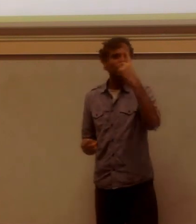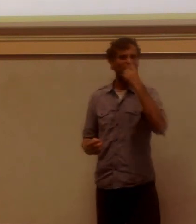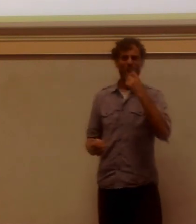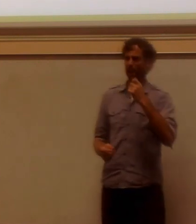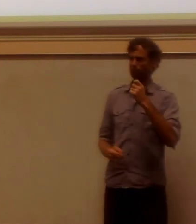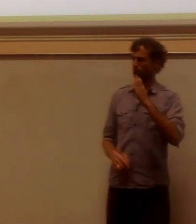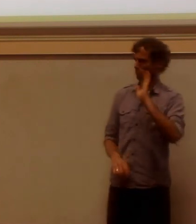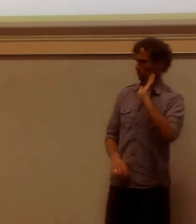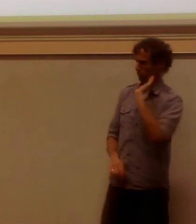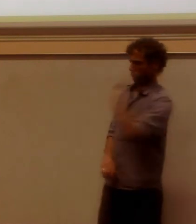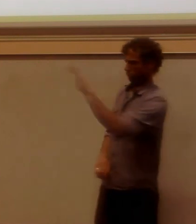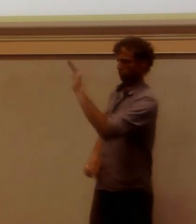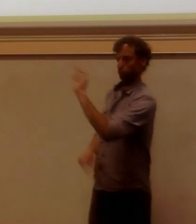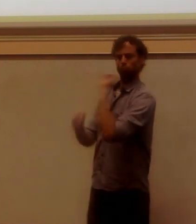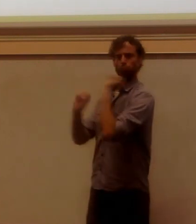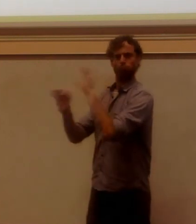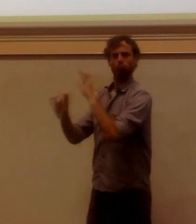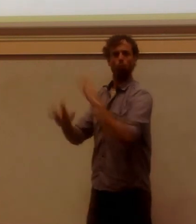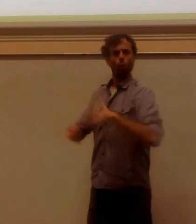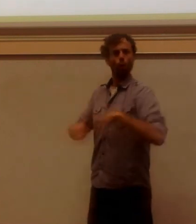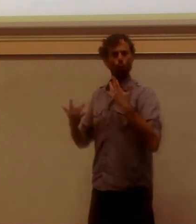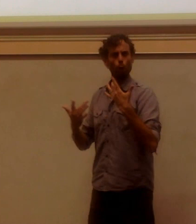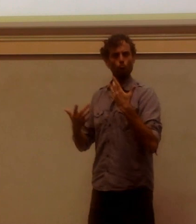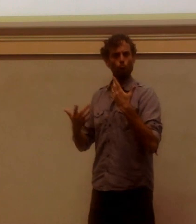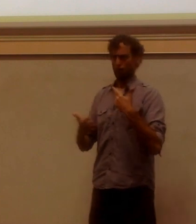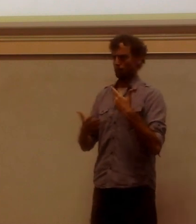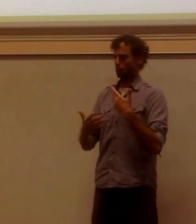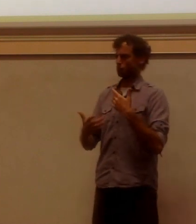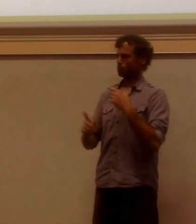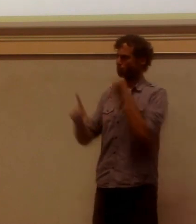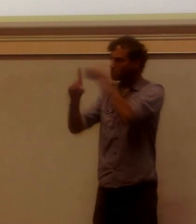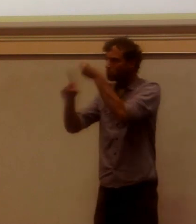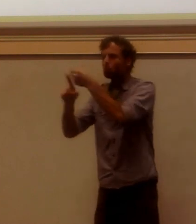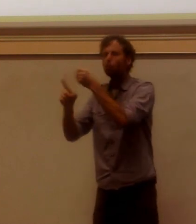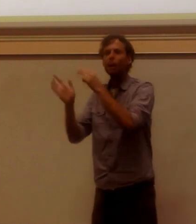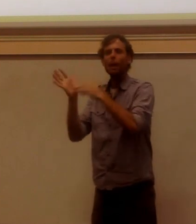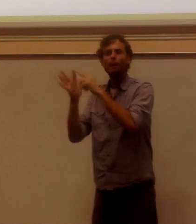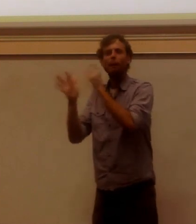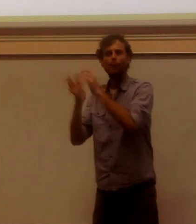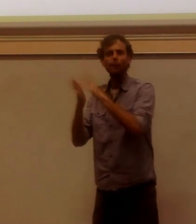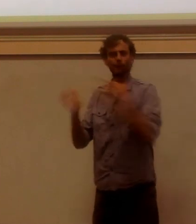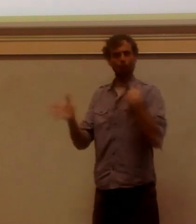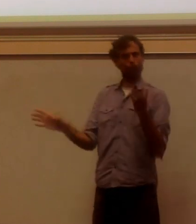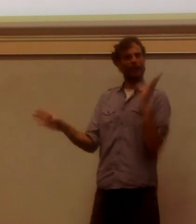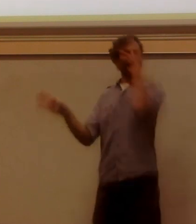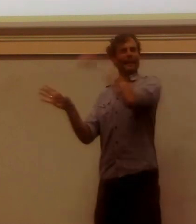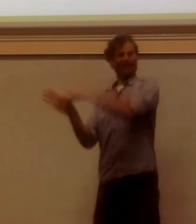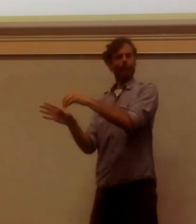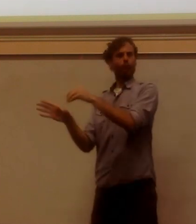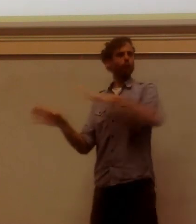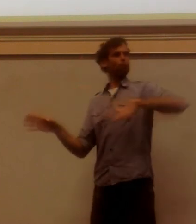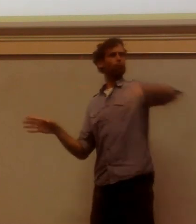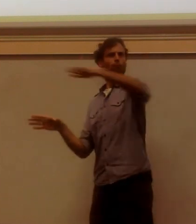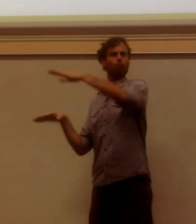contribute and improve access for deaf people across Europe. They would have a willingness